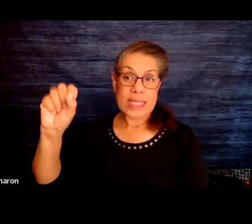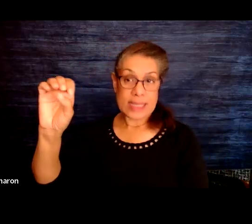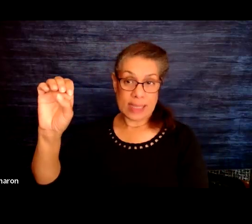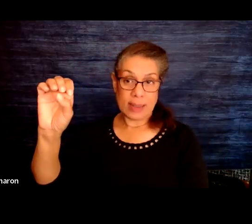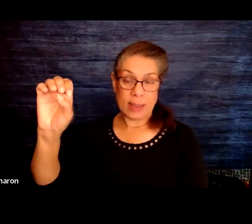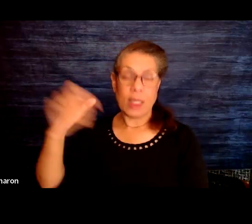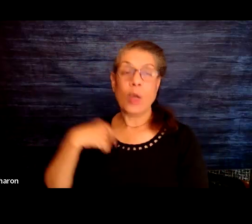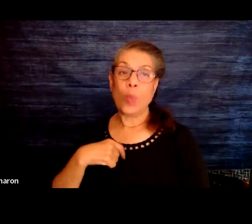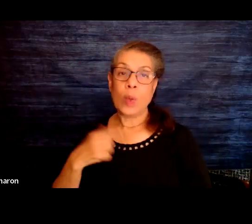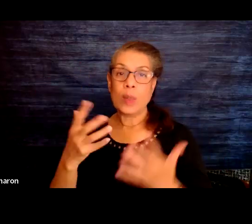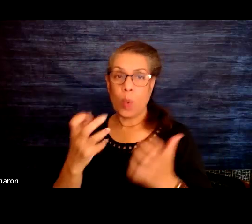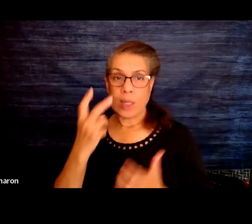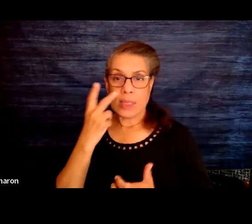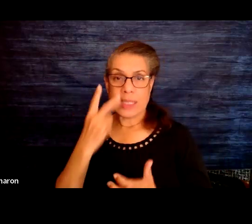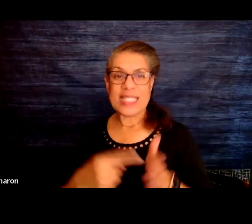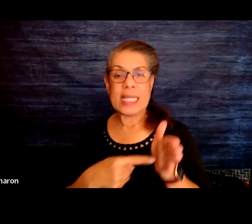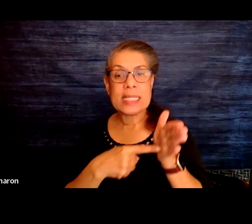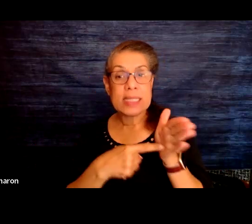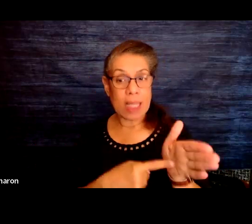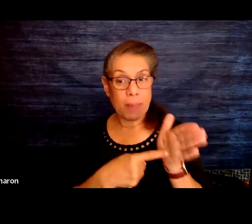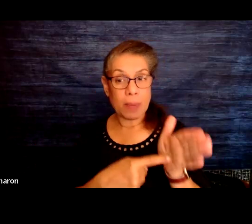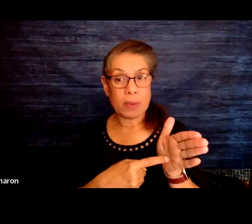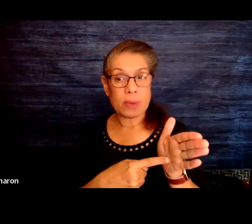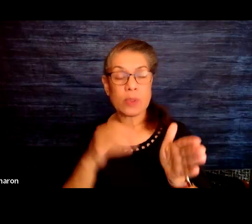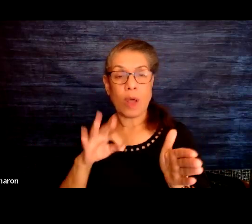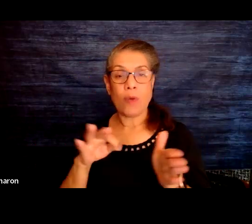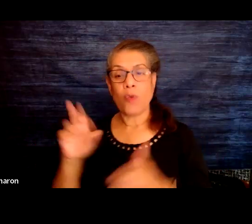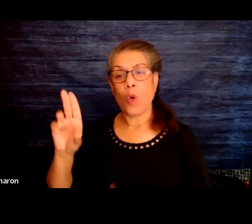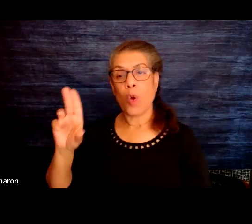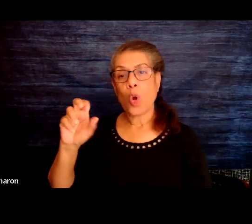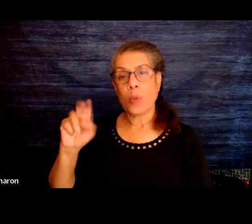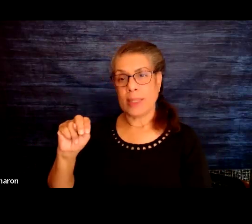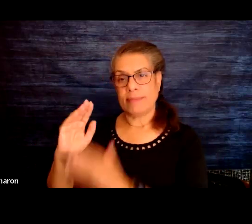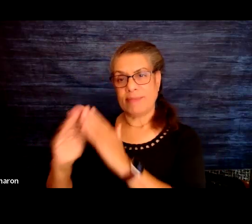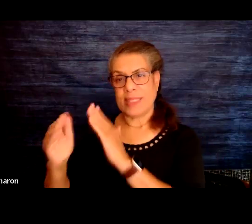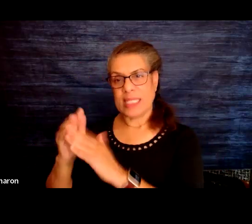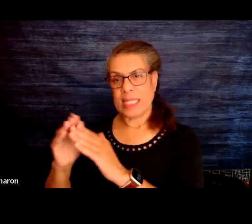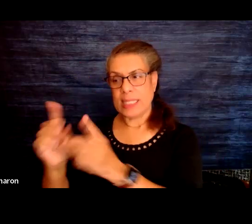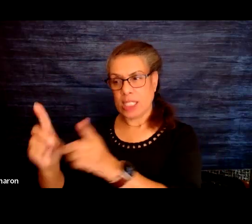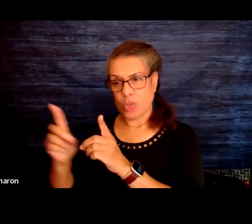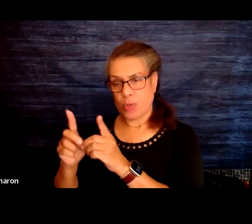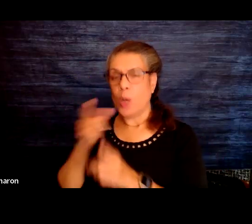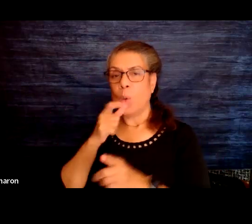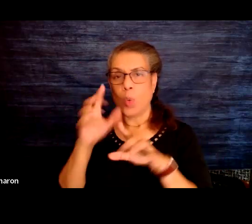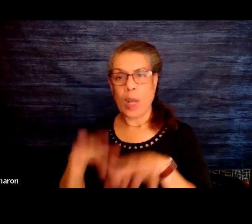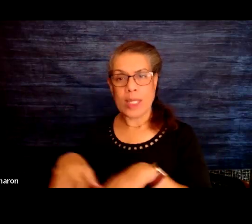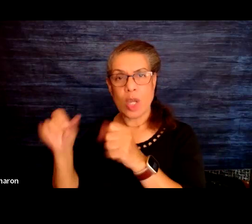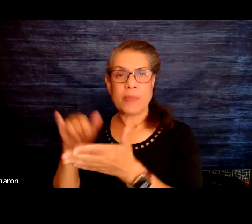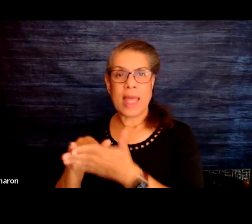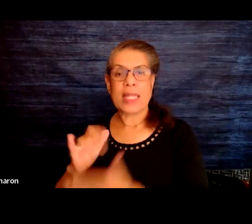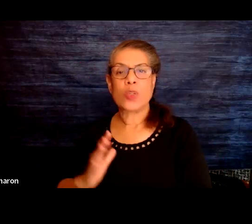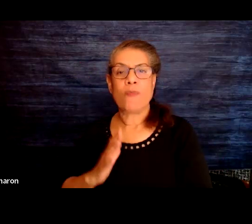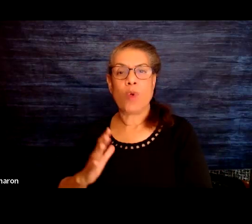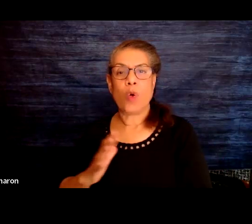is examples of urban districts who have adopted it as a formal